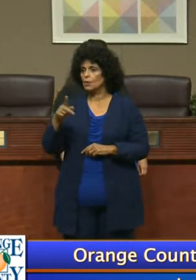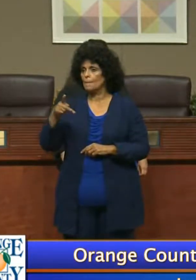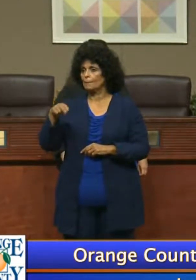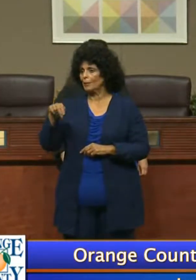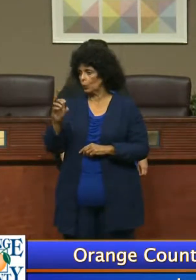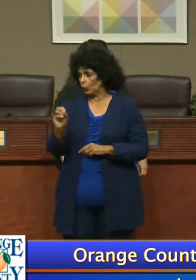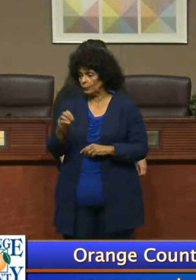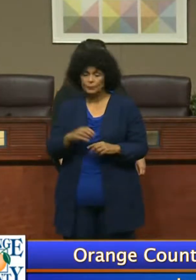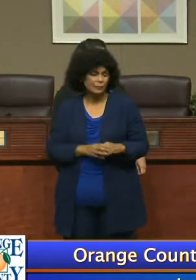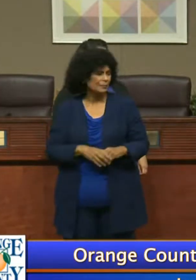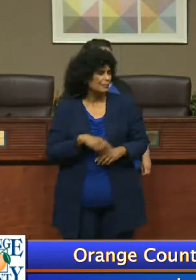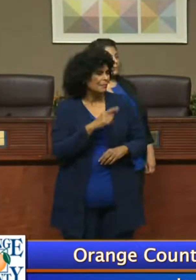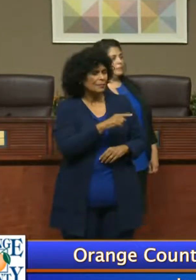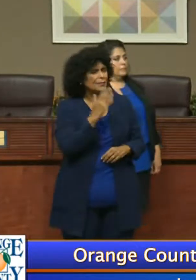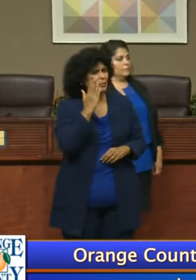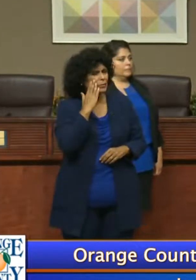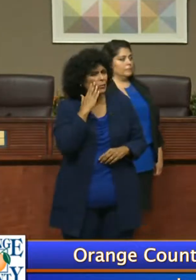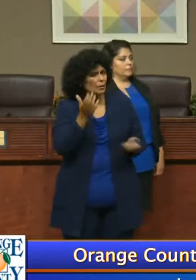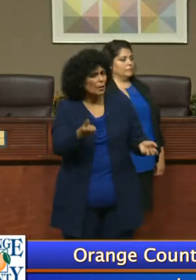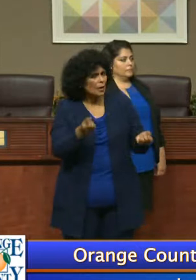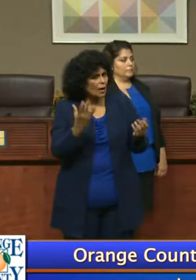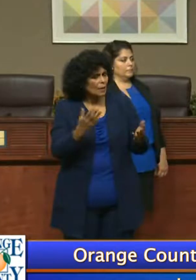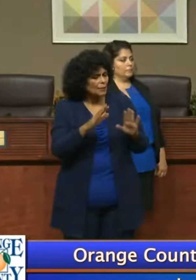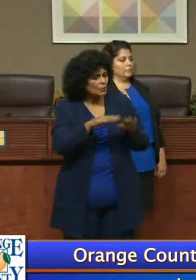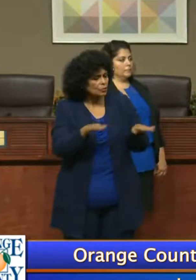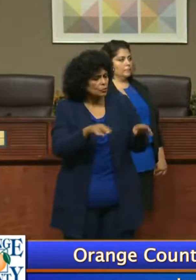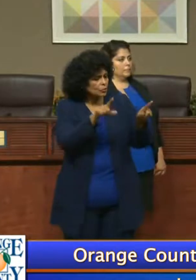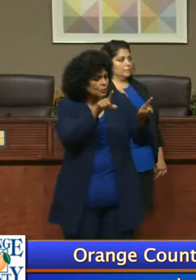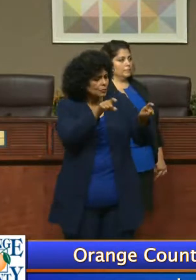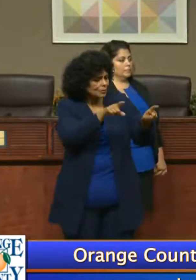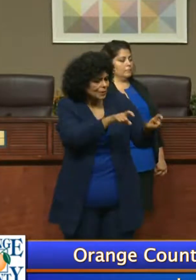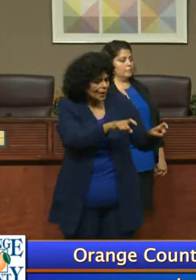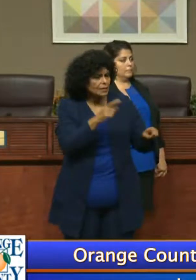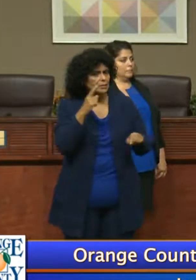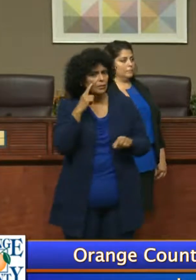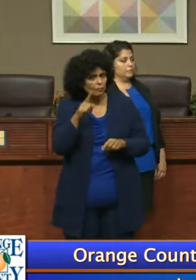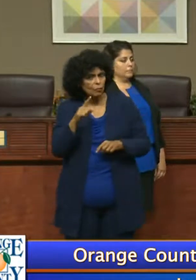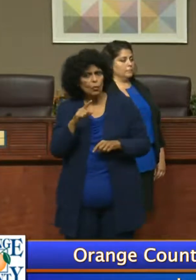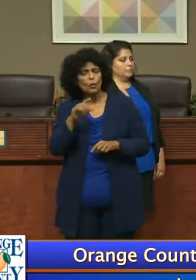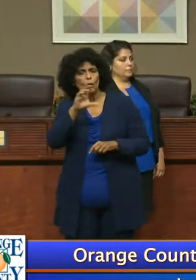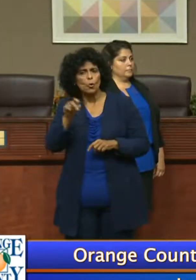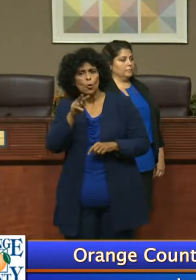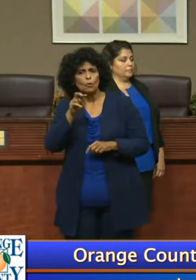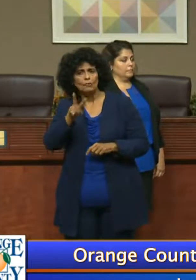report how many children are getting tested for COVID-19? If